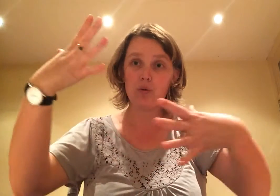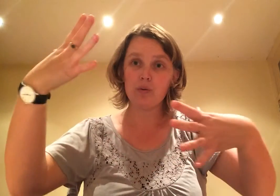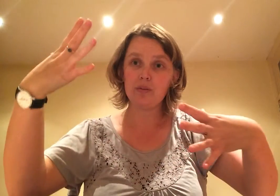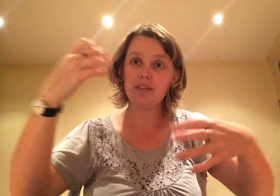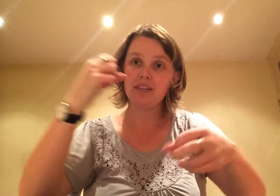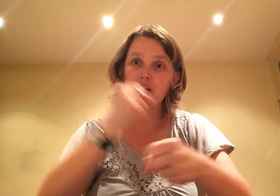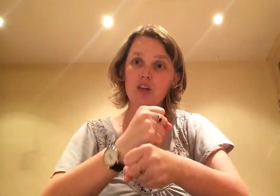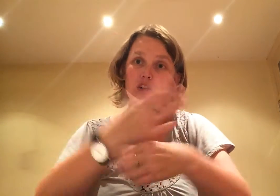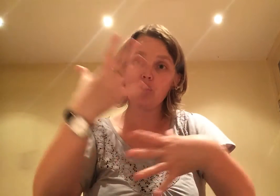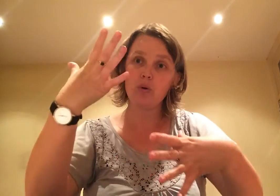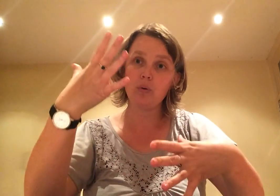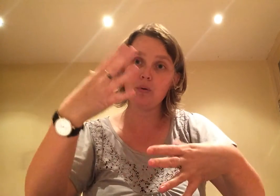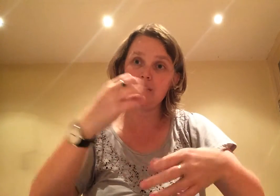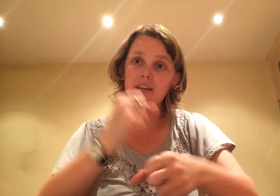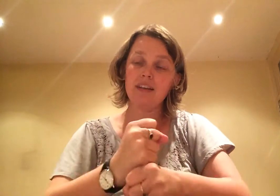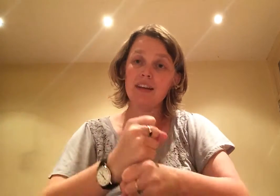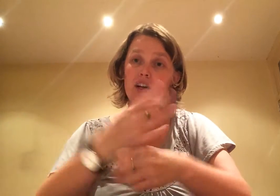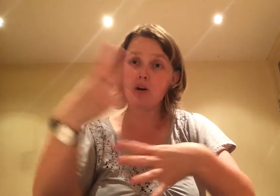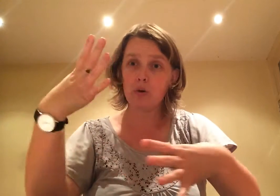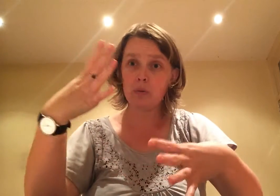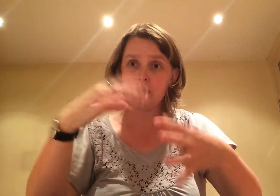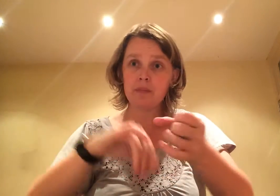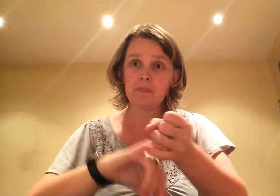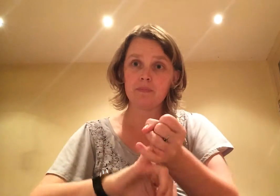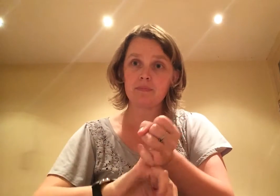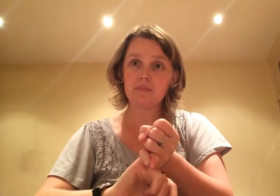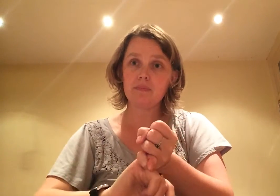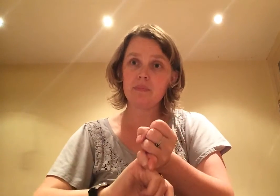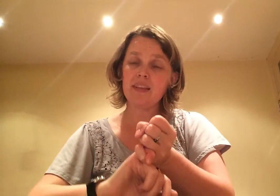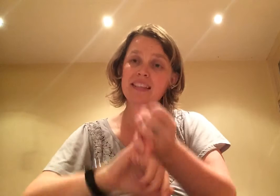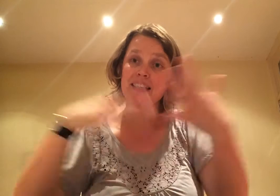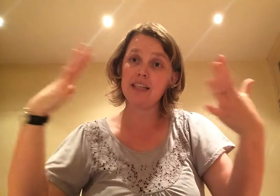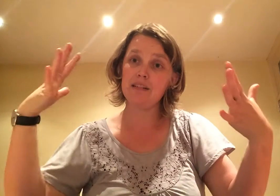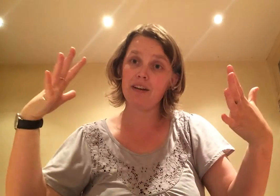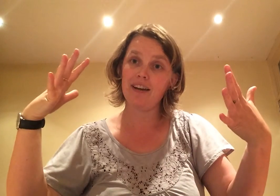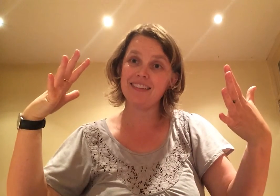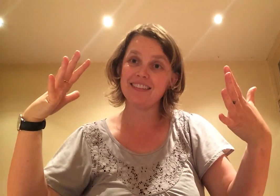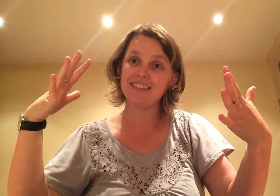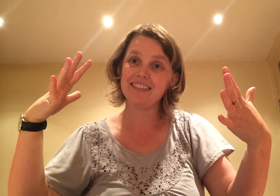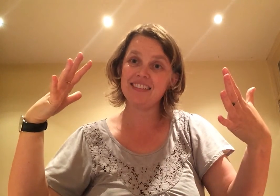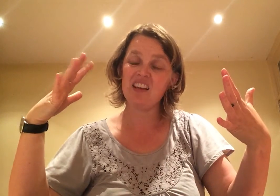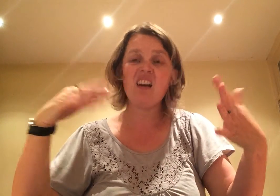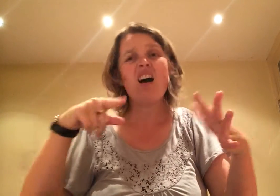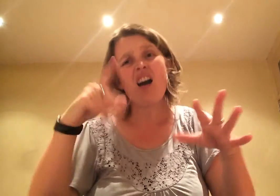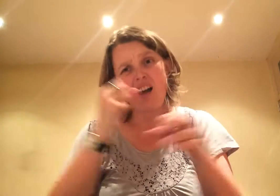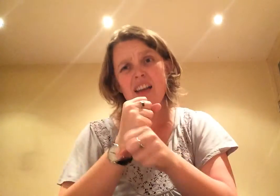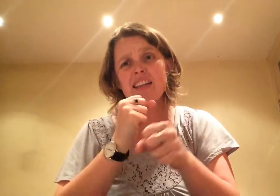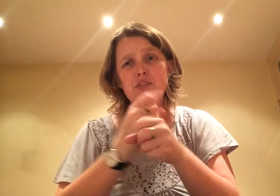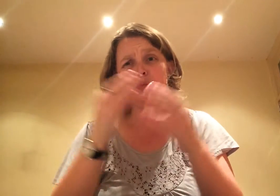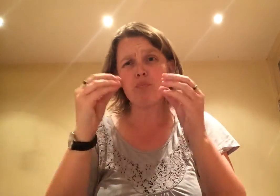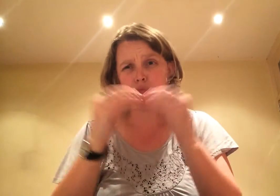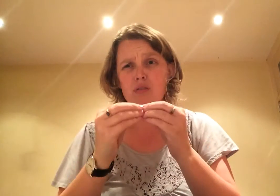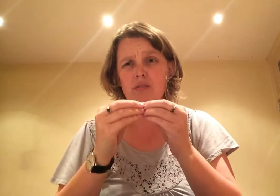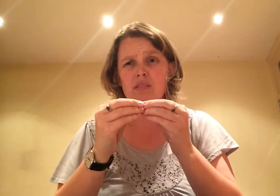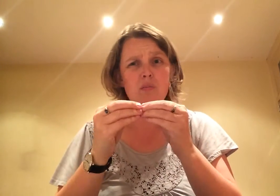Gold, gold, gold. Silver. I do bronze as